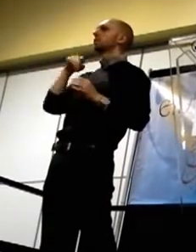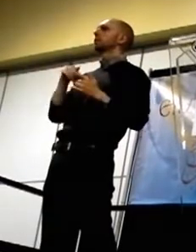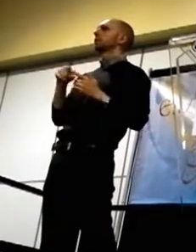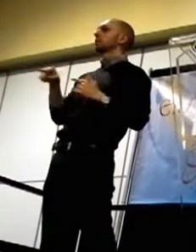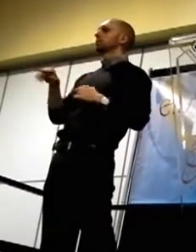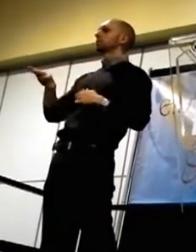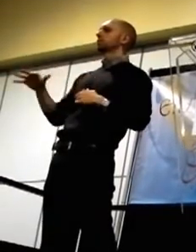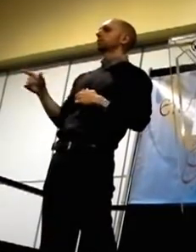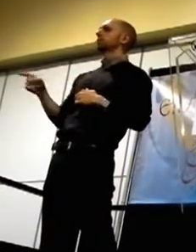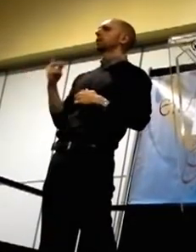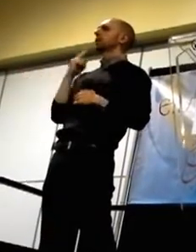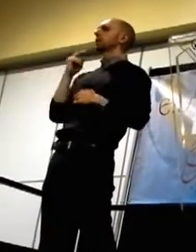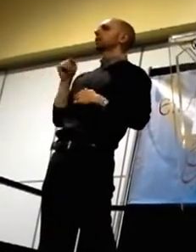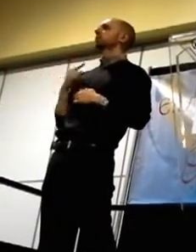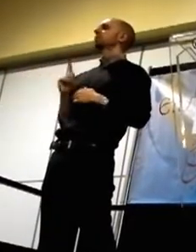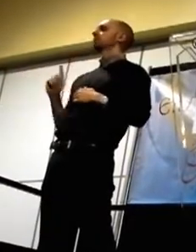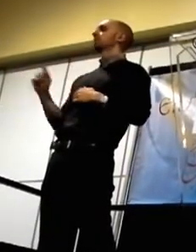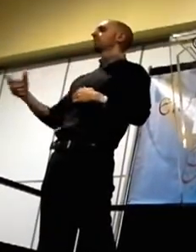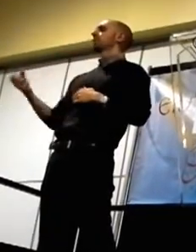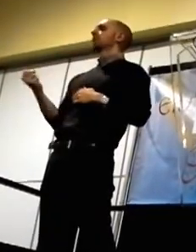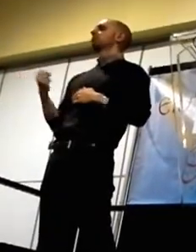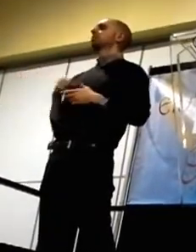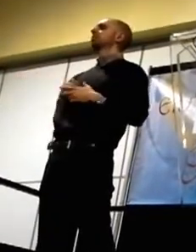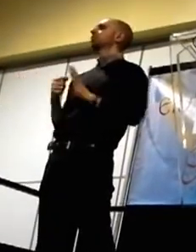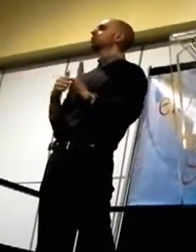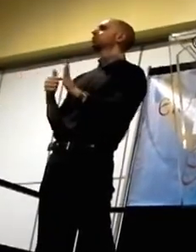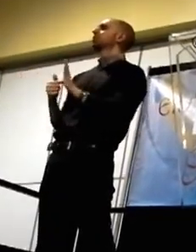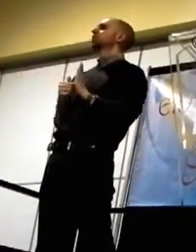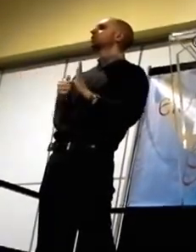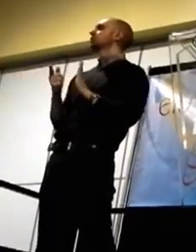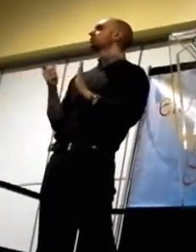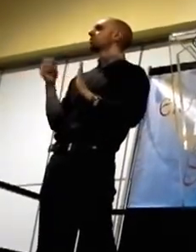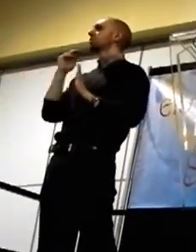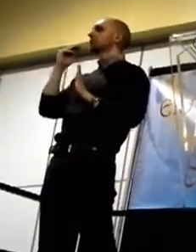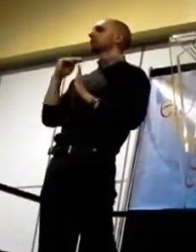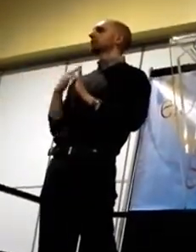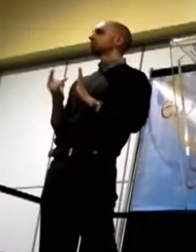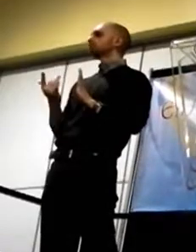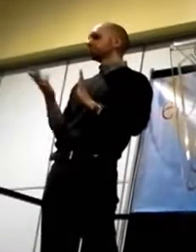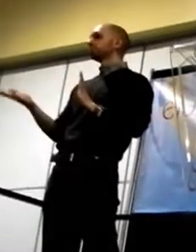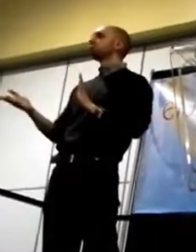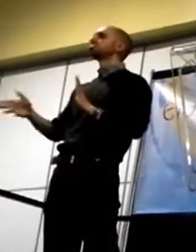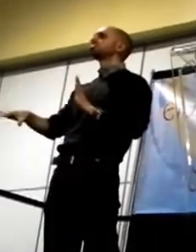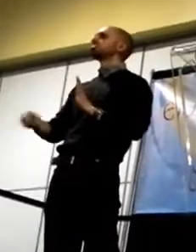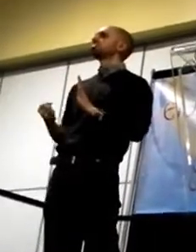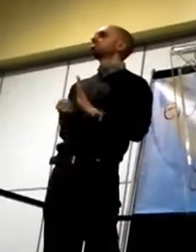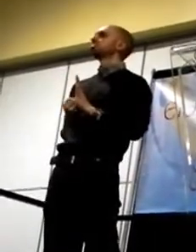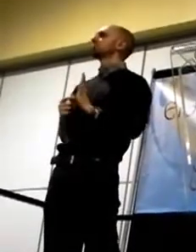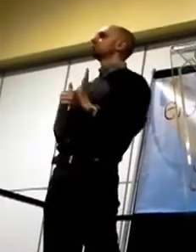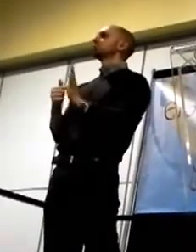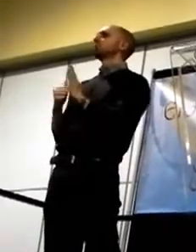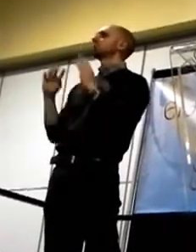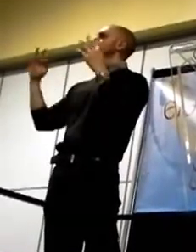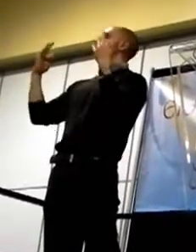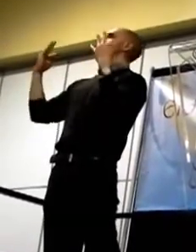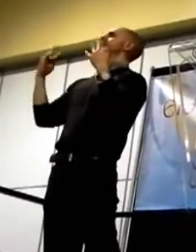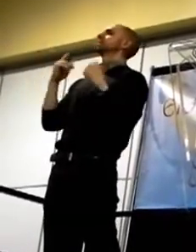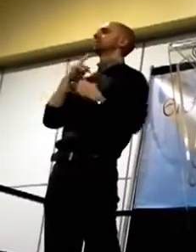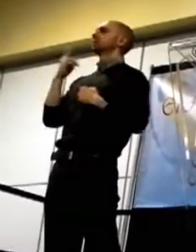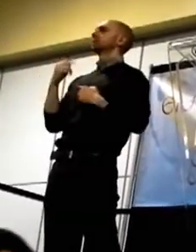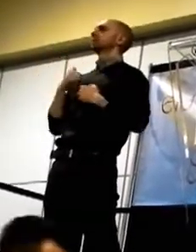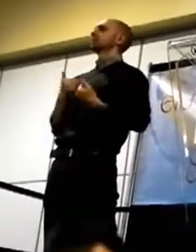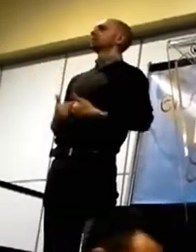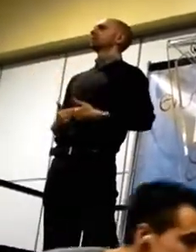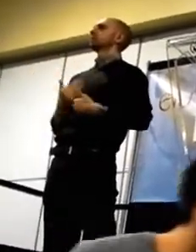masses, pick it up. Show how Muslims are clean. Show how Muslims are care about their iman and their image. And how we are a